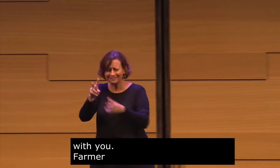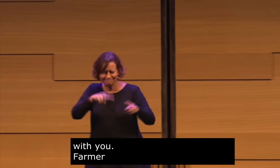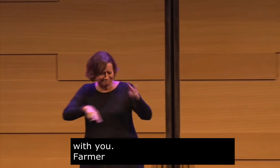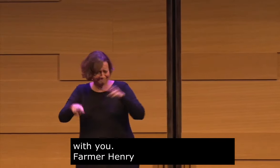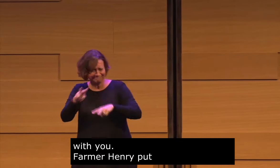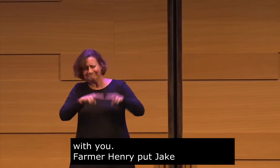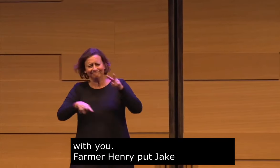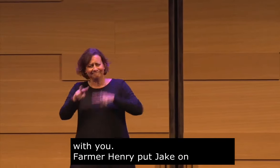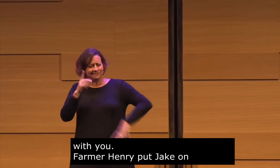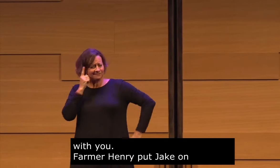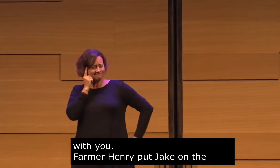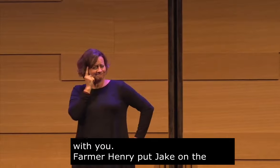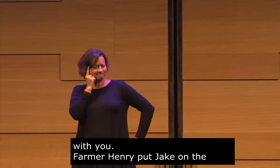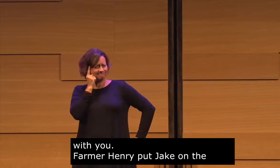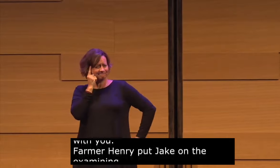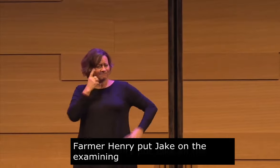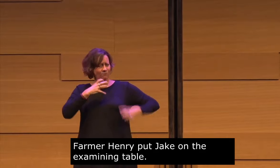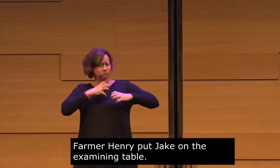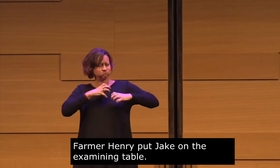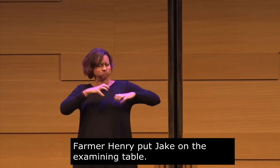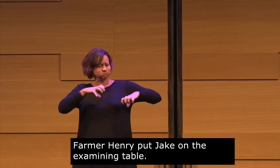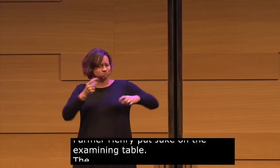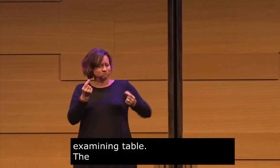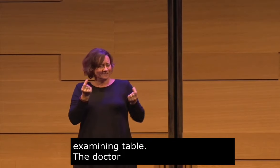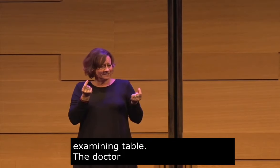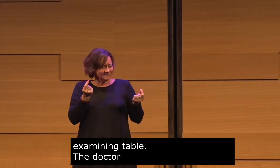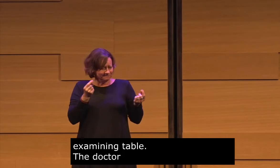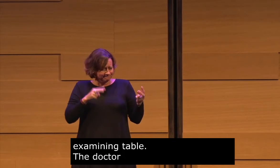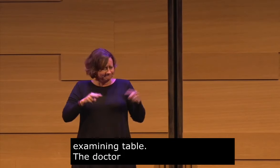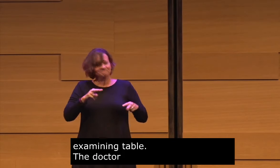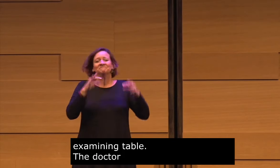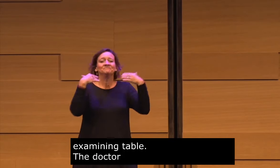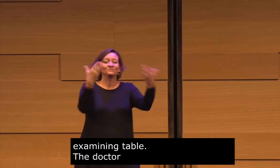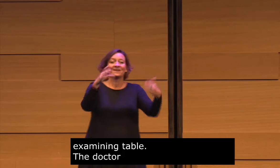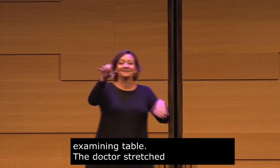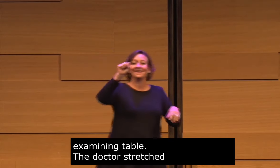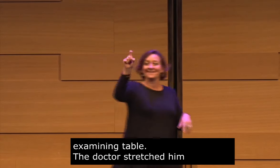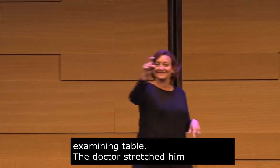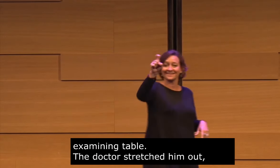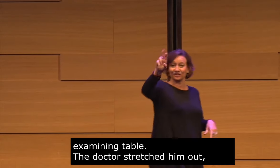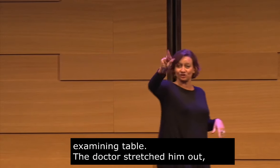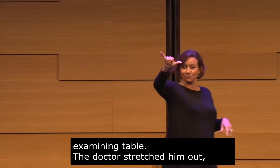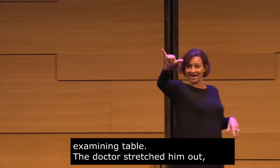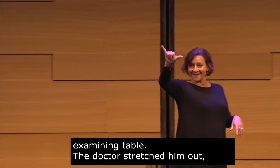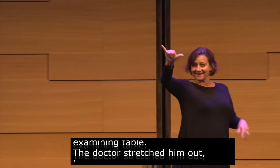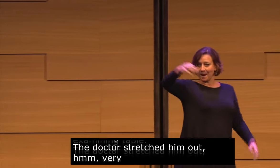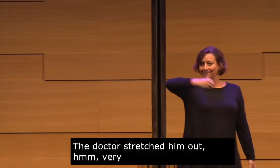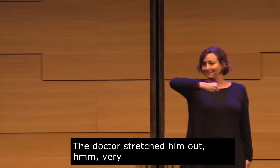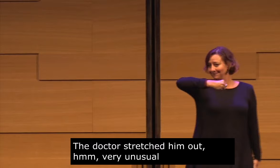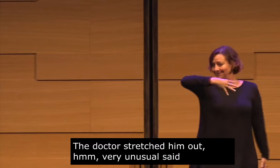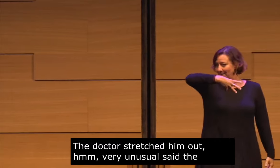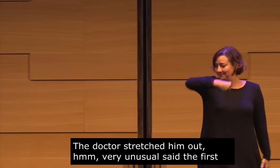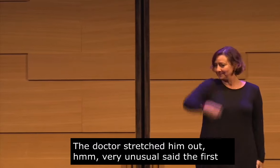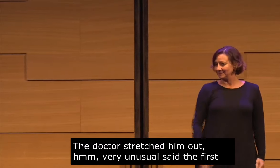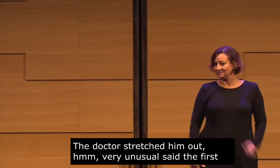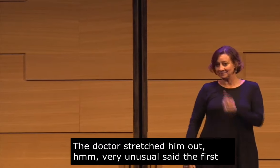Farmer Henry put Jake on the examining table. The doctor stretched him out. Very unusual, said the first